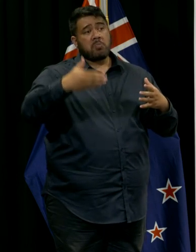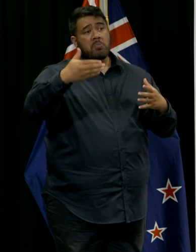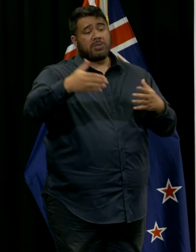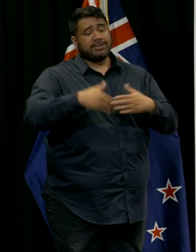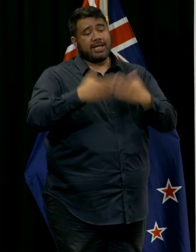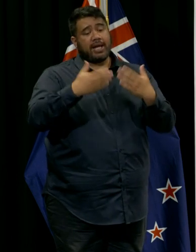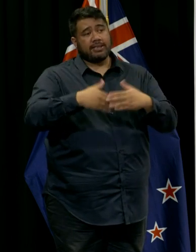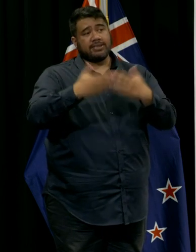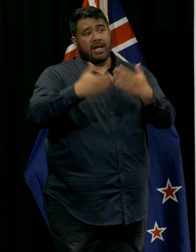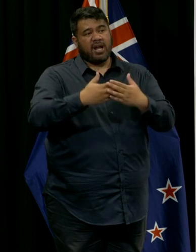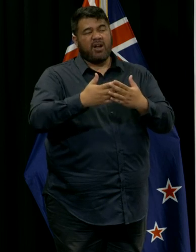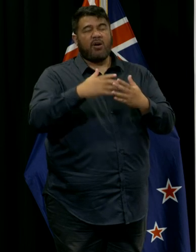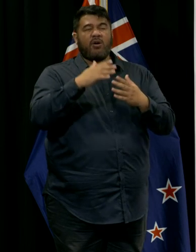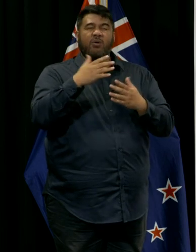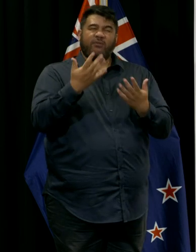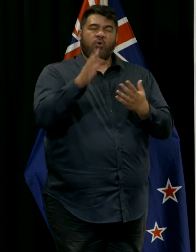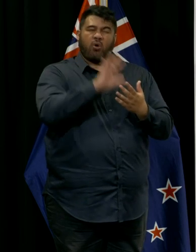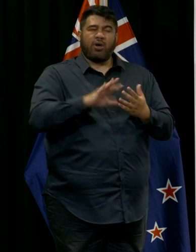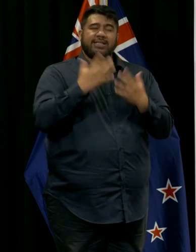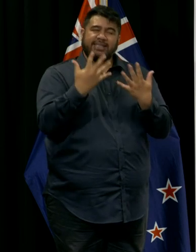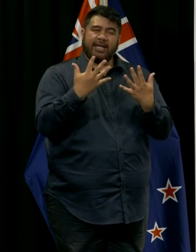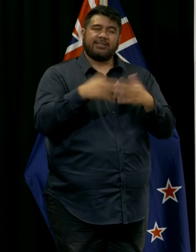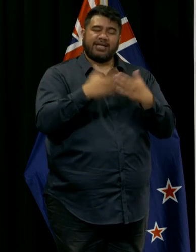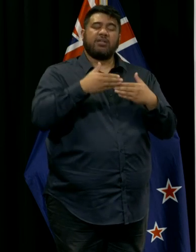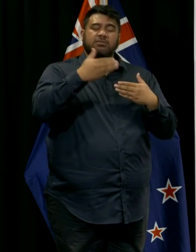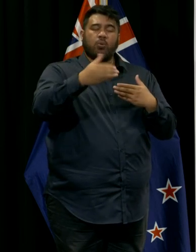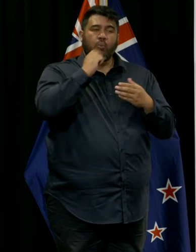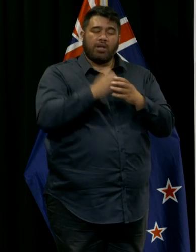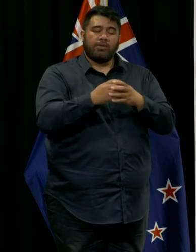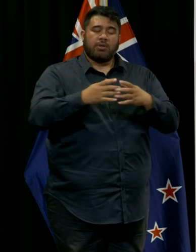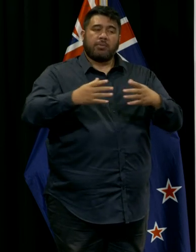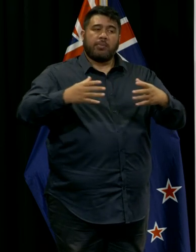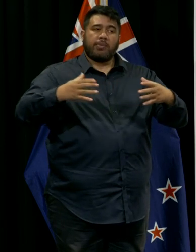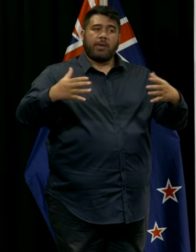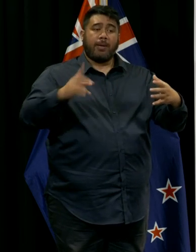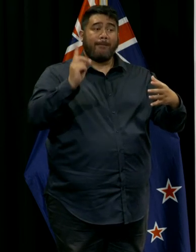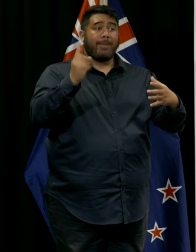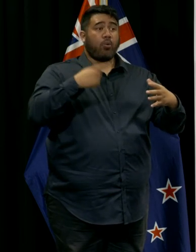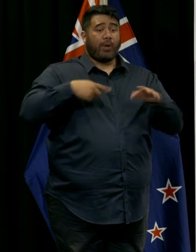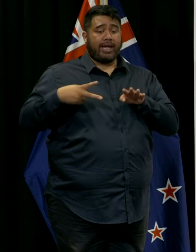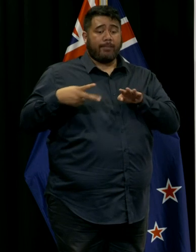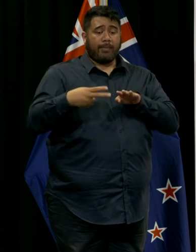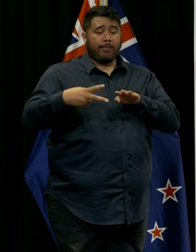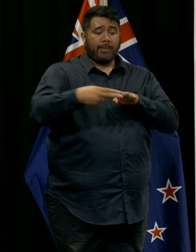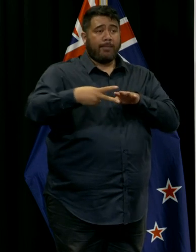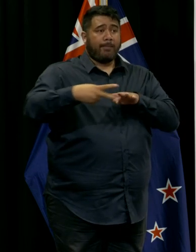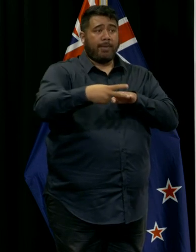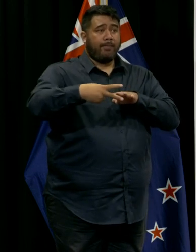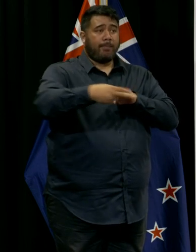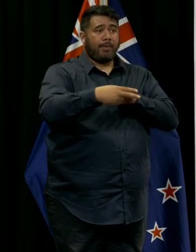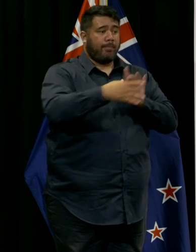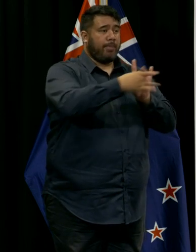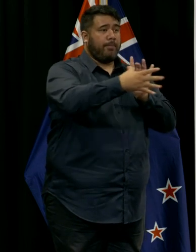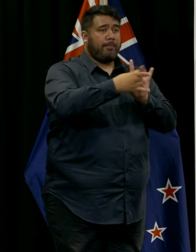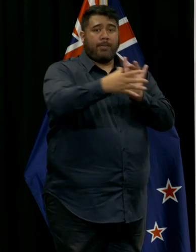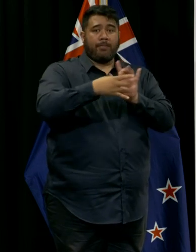days and for at least 10 days. If we all do our bit and help to break the chain of transmission, that number will